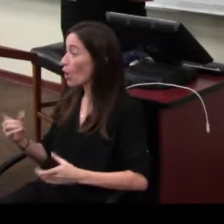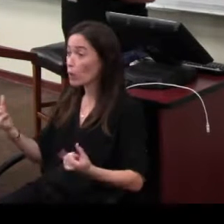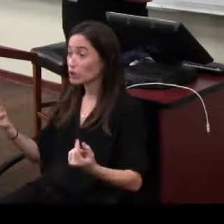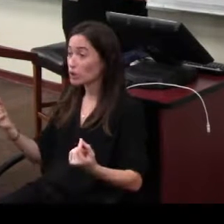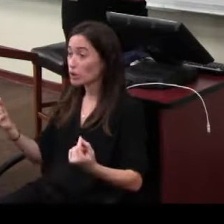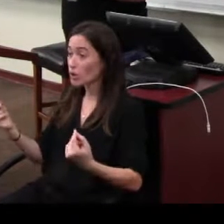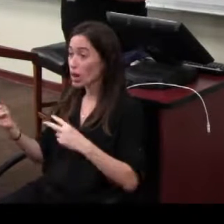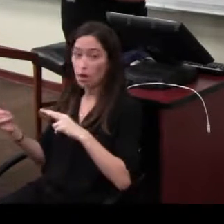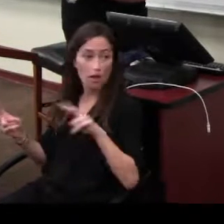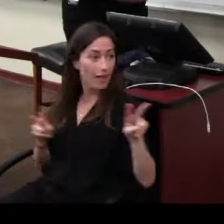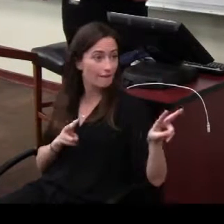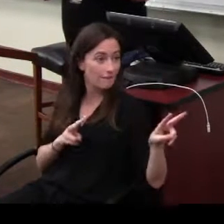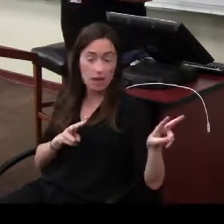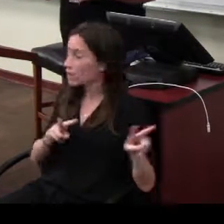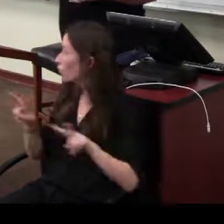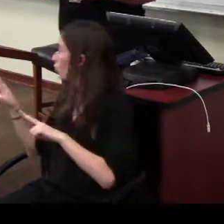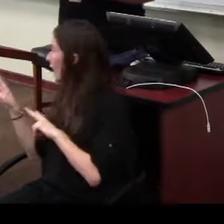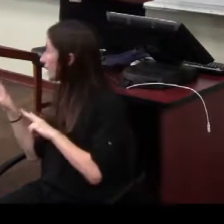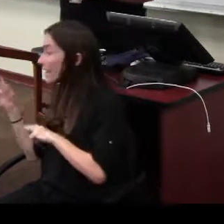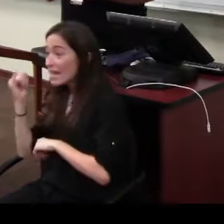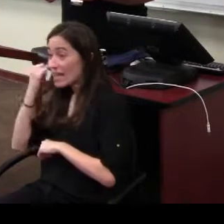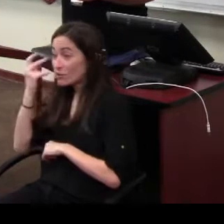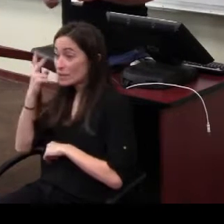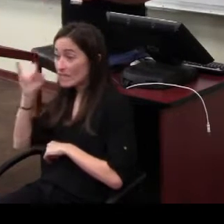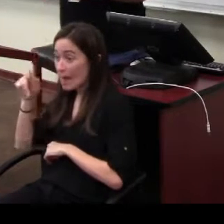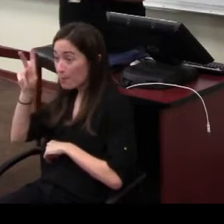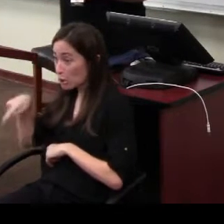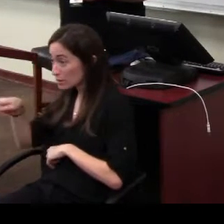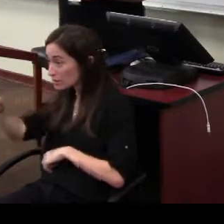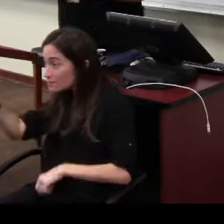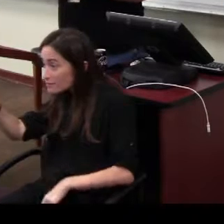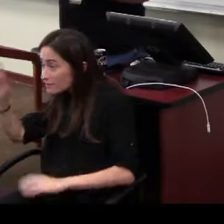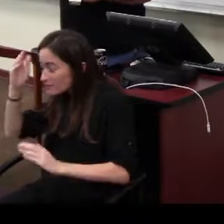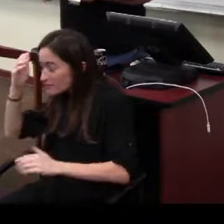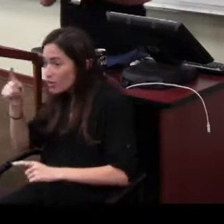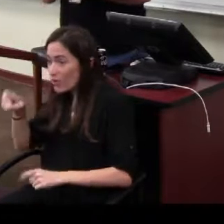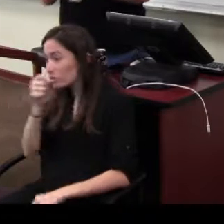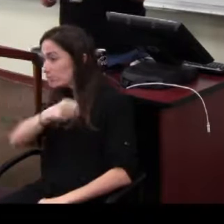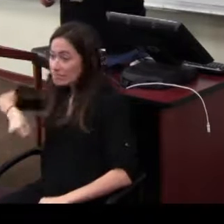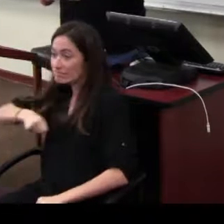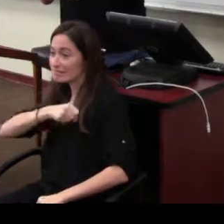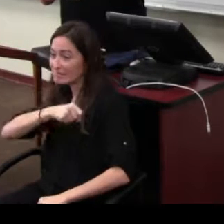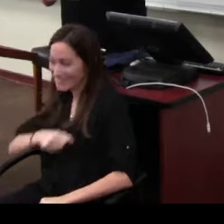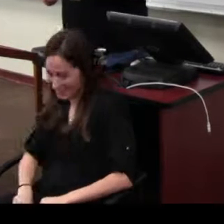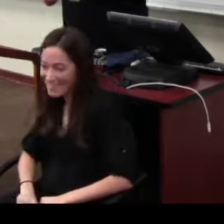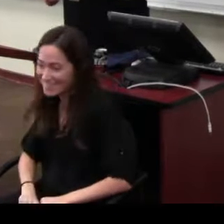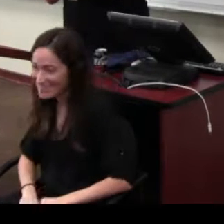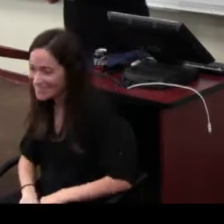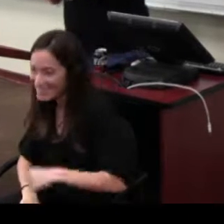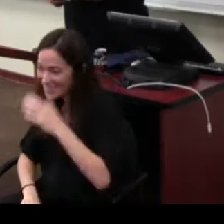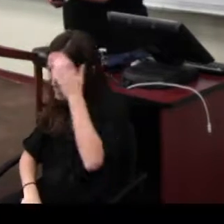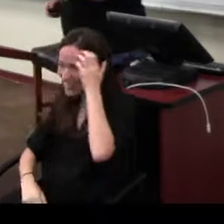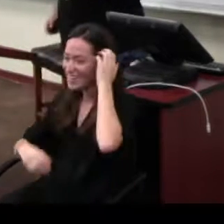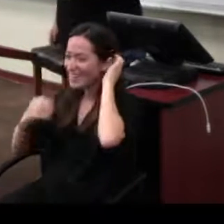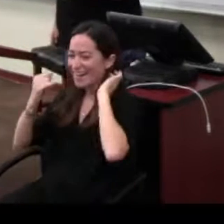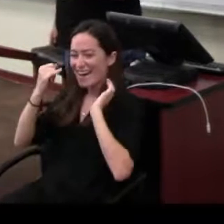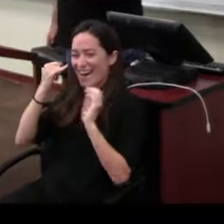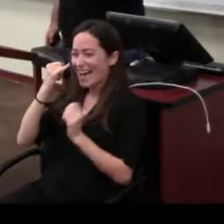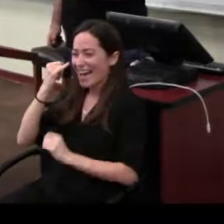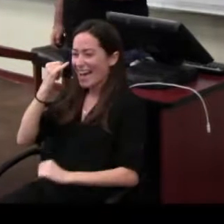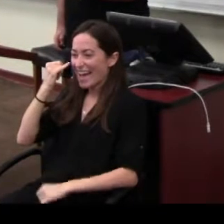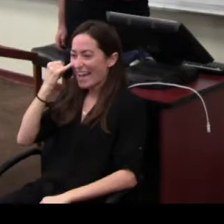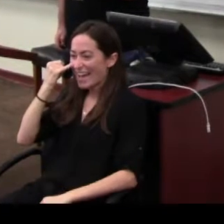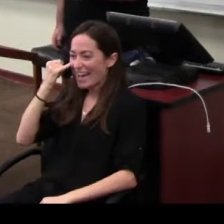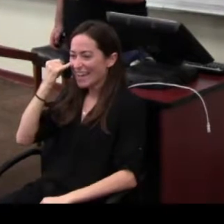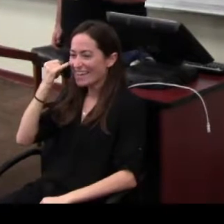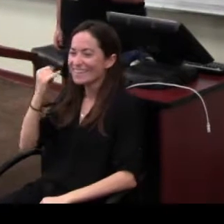I want you to look left, I want you to look right. If you see that person nod off, you got to elbow them, okay? If I catch somebody